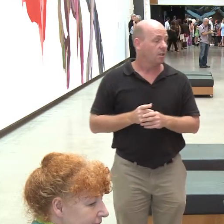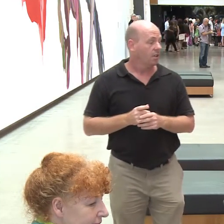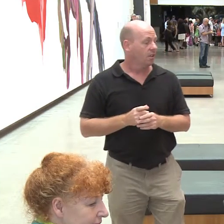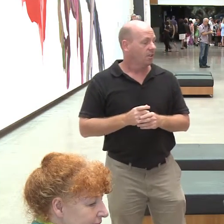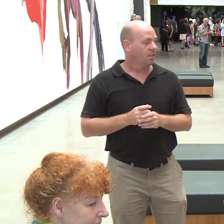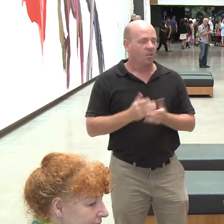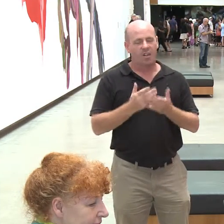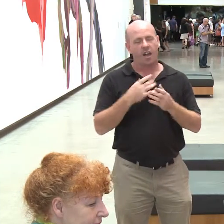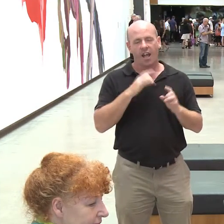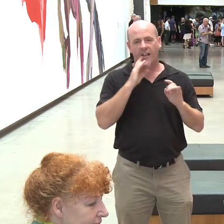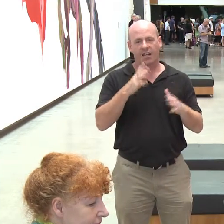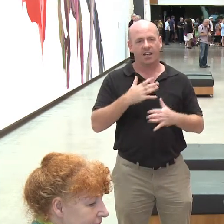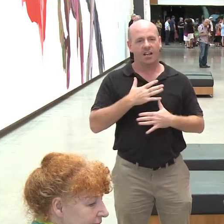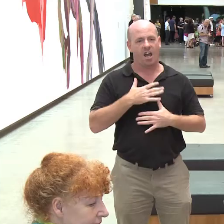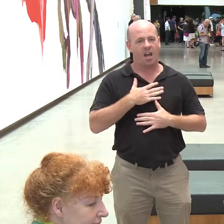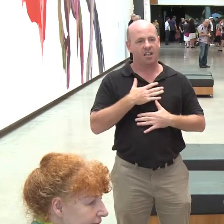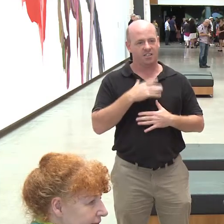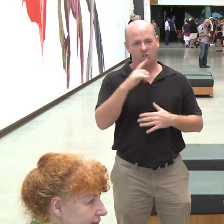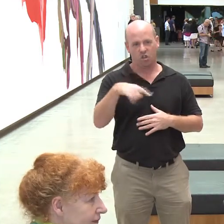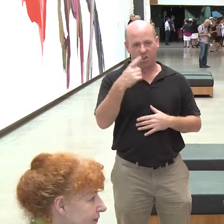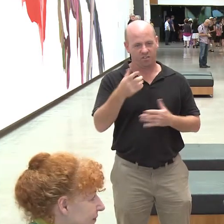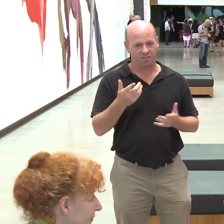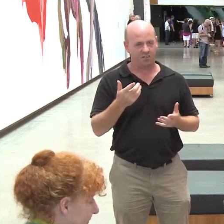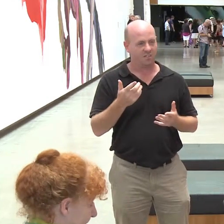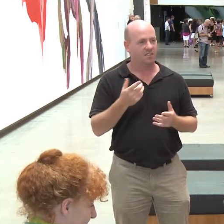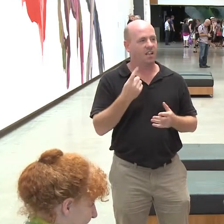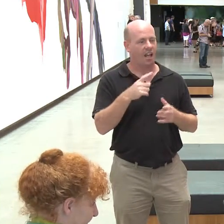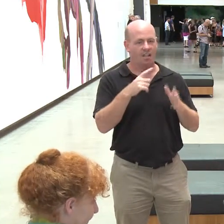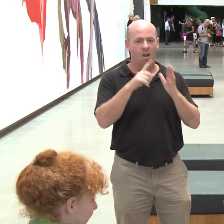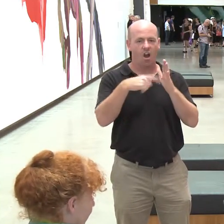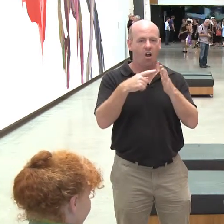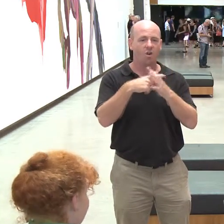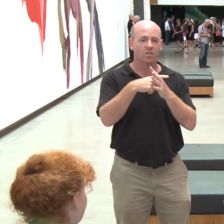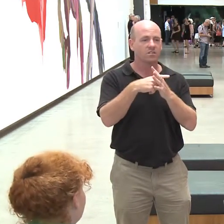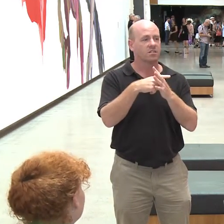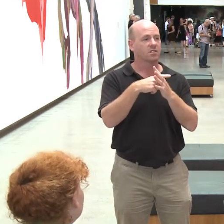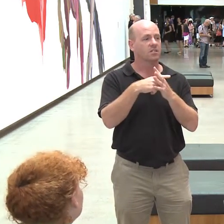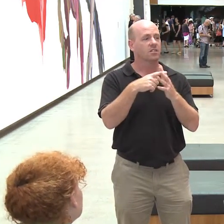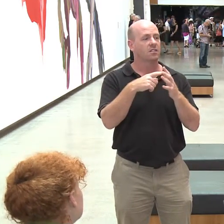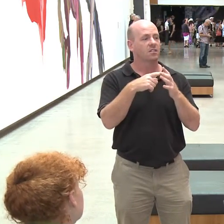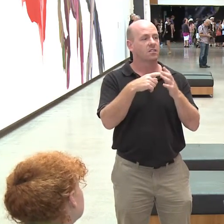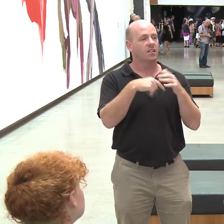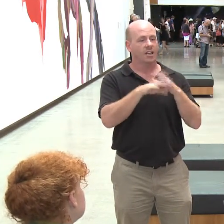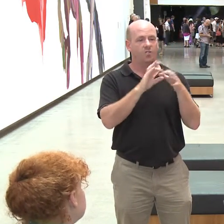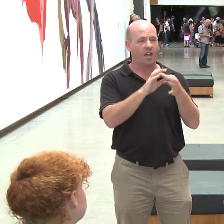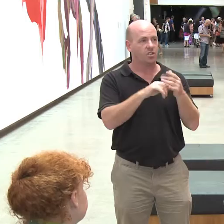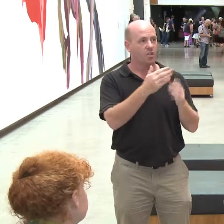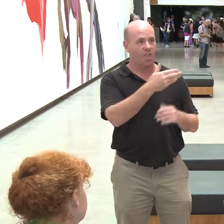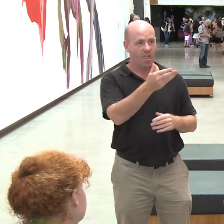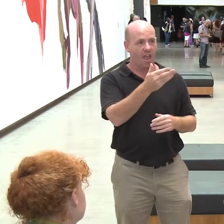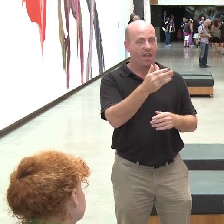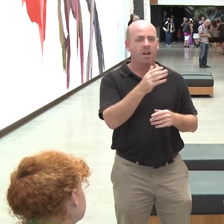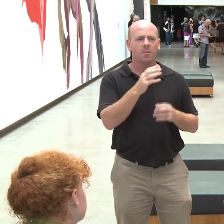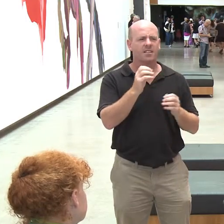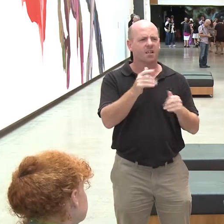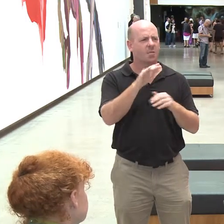I clearly like circles and holes in relation to this work, but there's